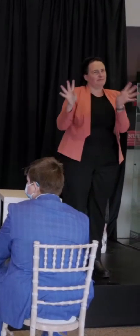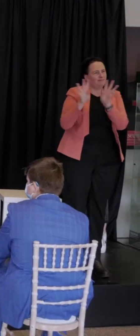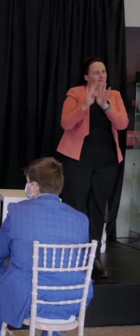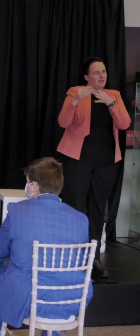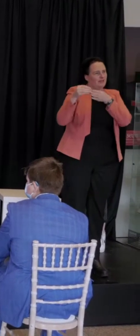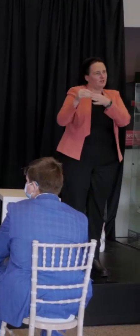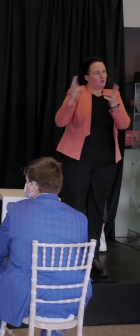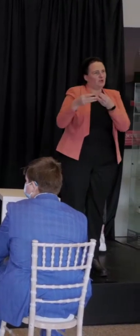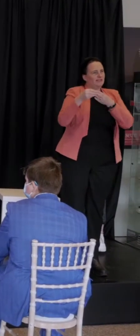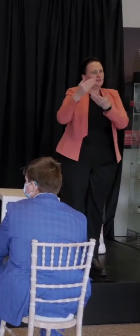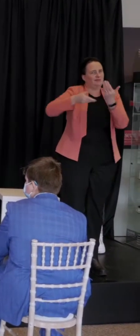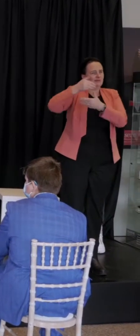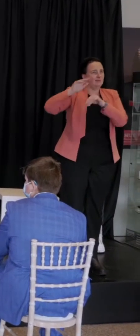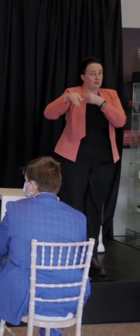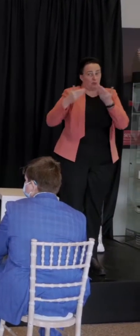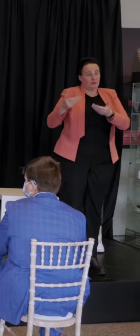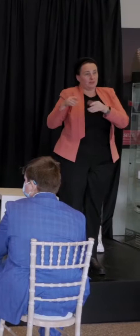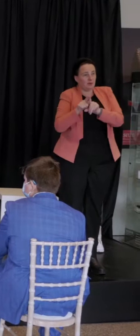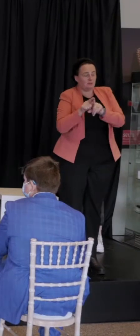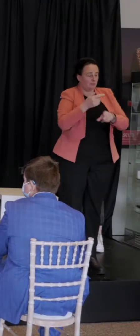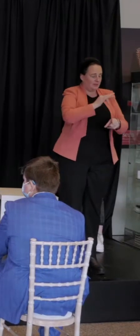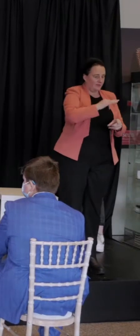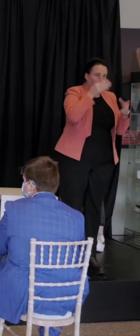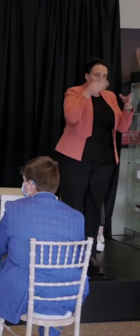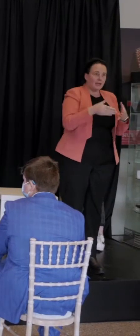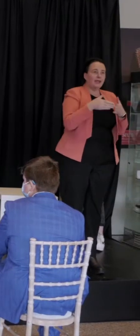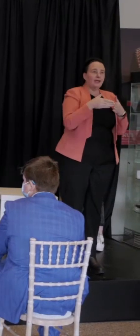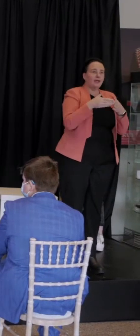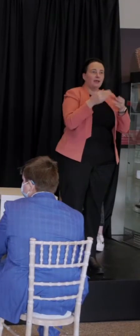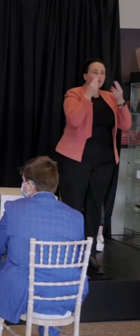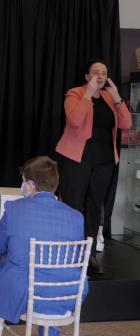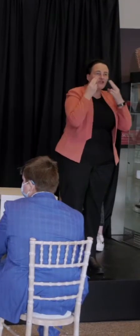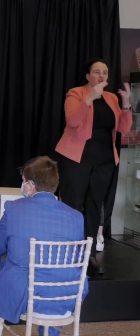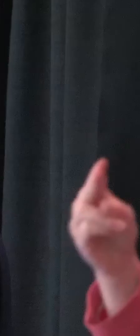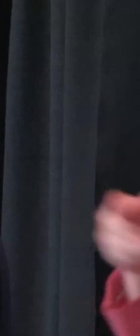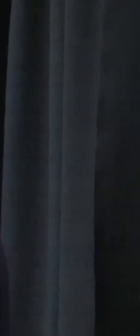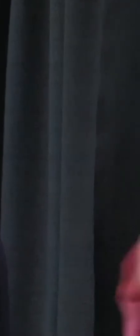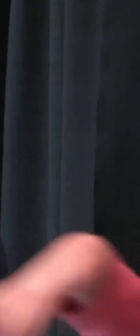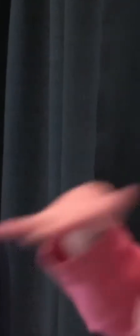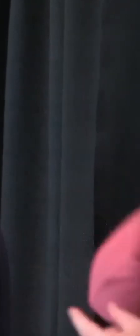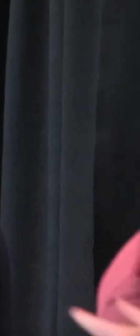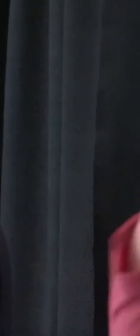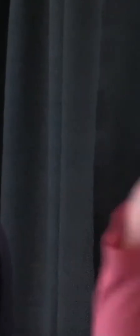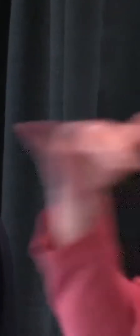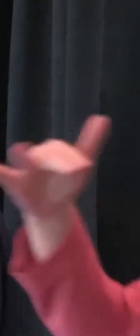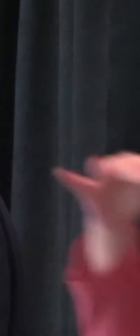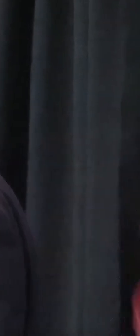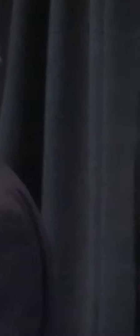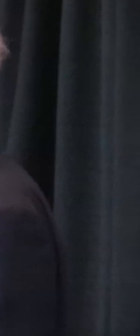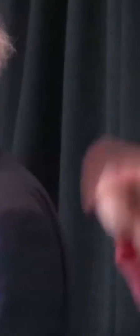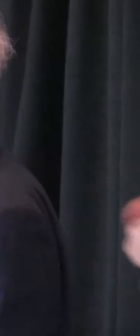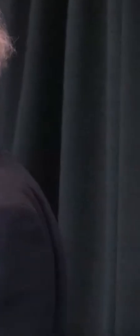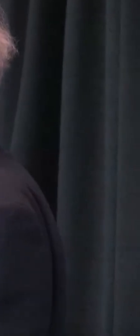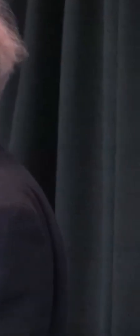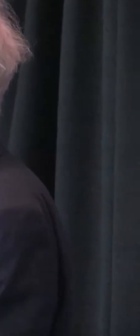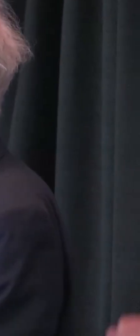work that I'm doing around biodiversity and nature and marine and that young people are centrally involved in the work that we do. We're